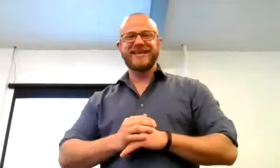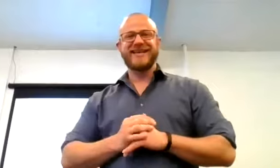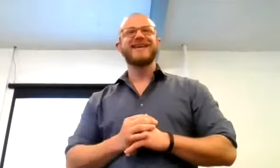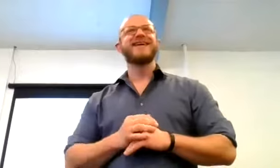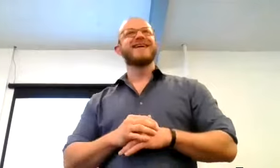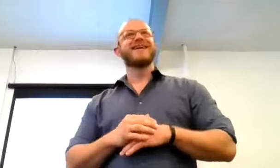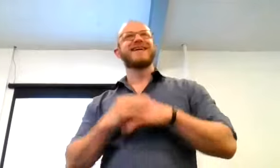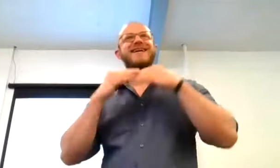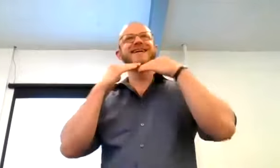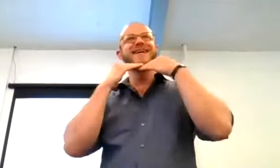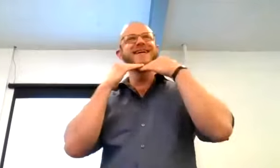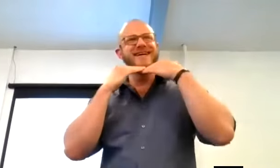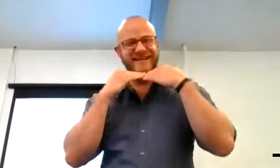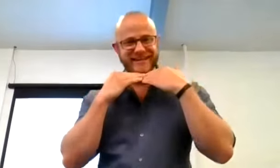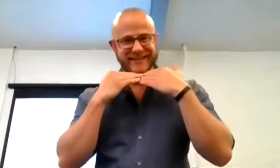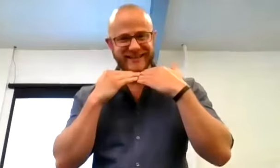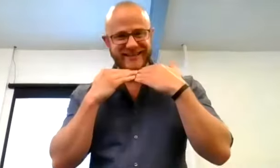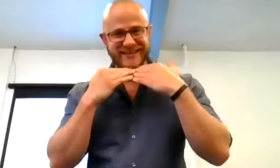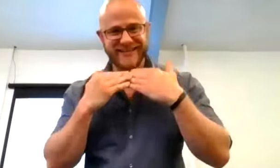that's a good day, right?